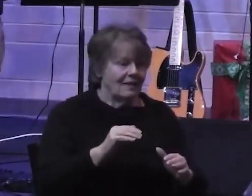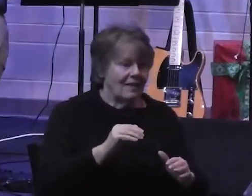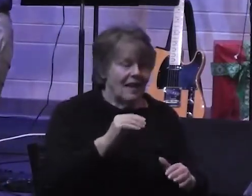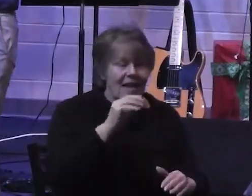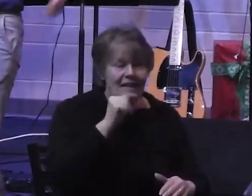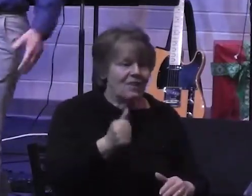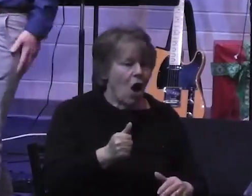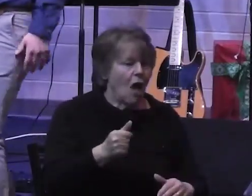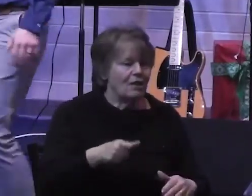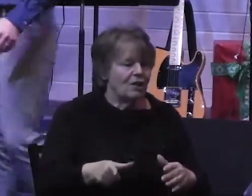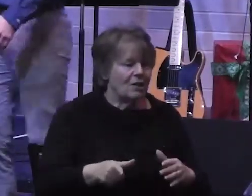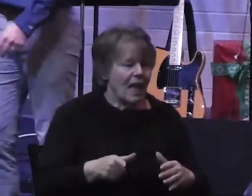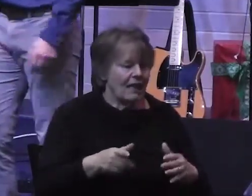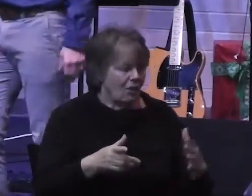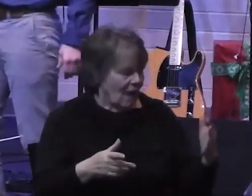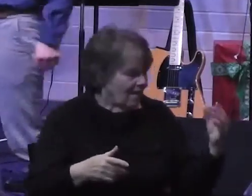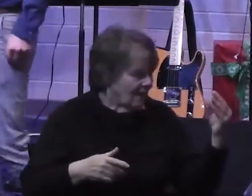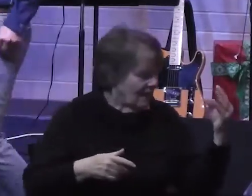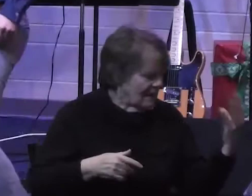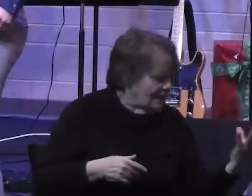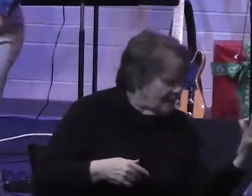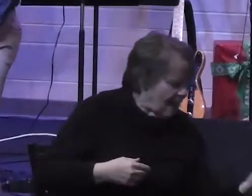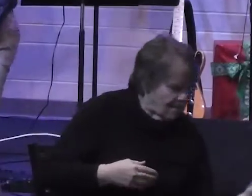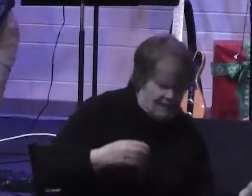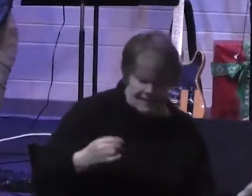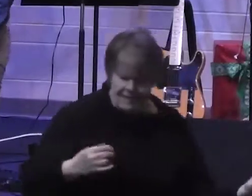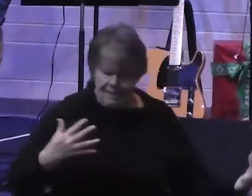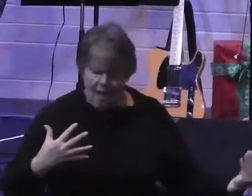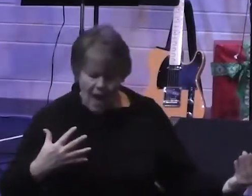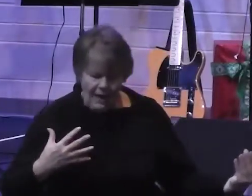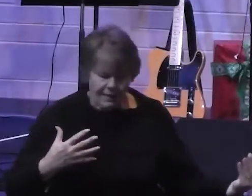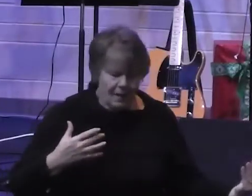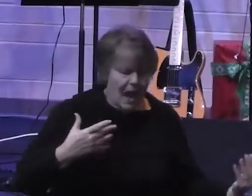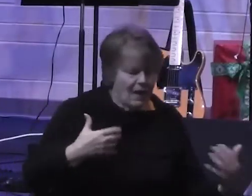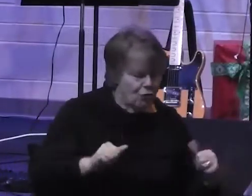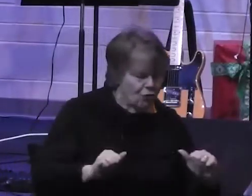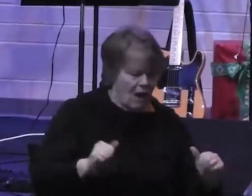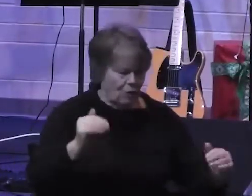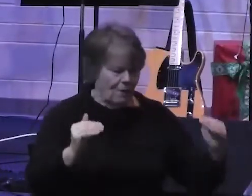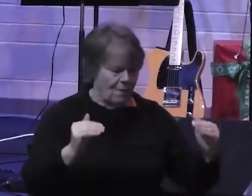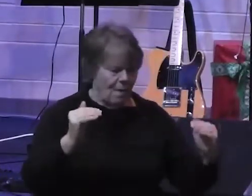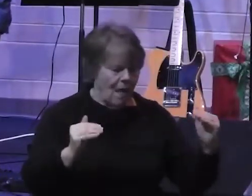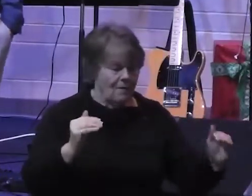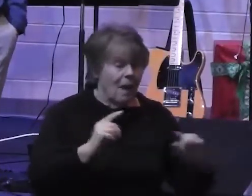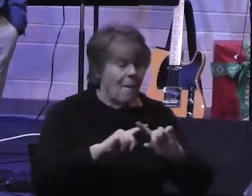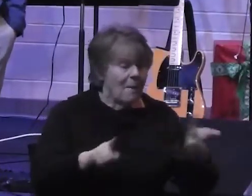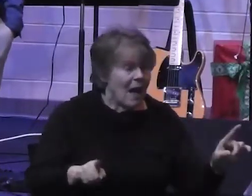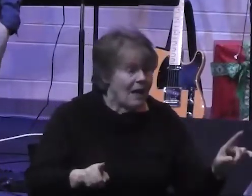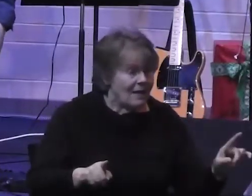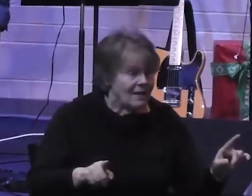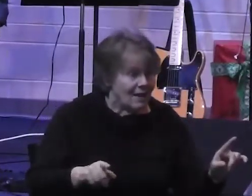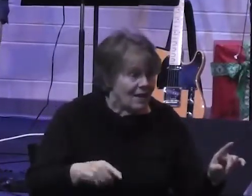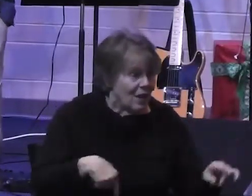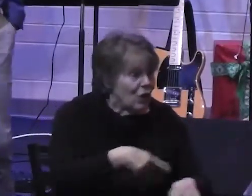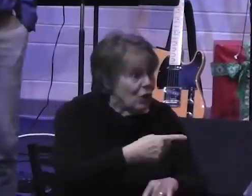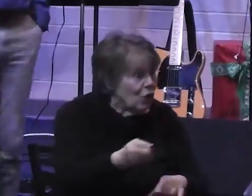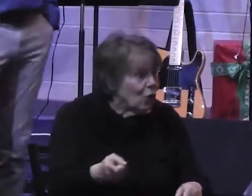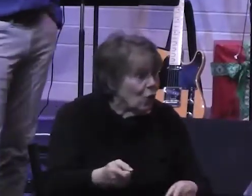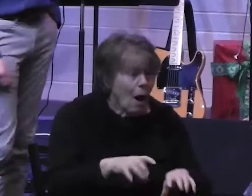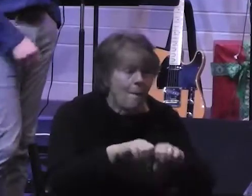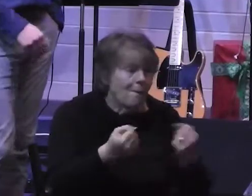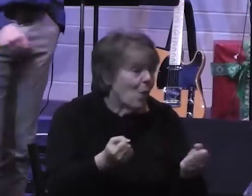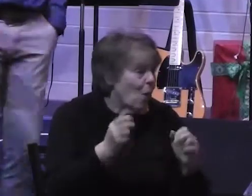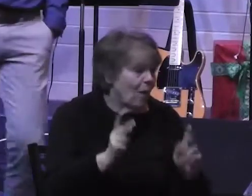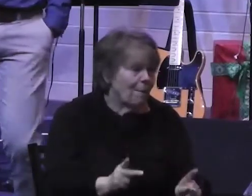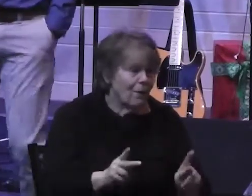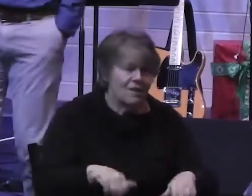balance beam carrying these scales and all these weights, but you're also doing it as a broken person living in a